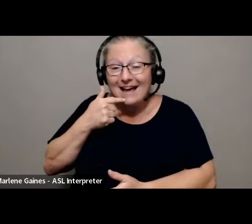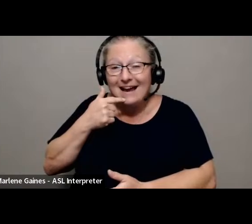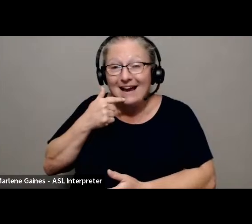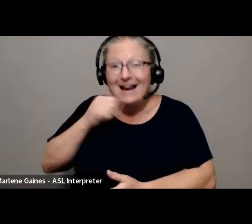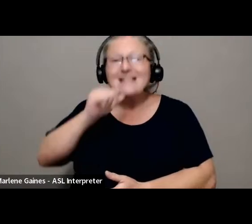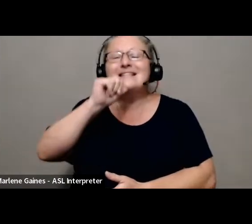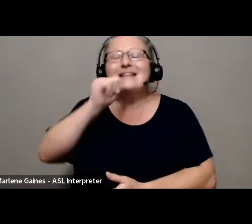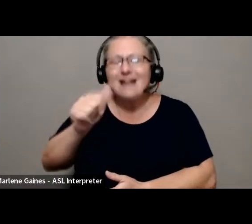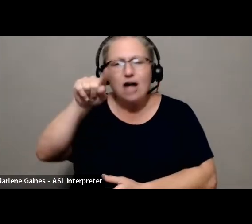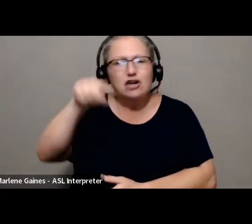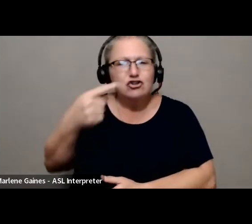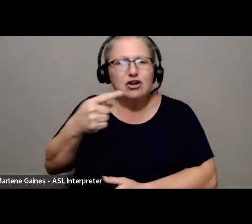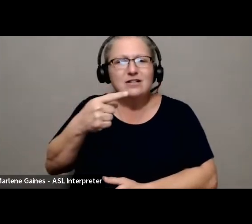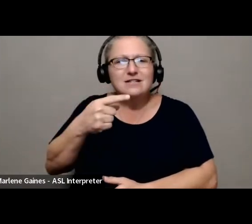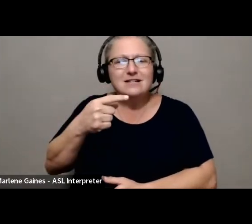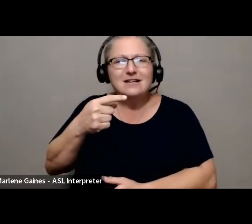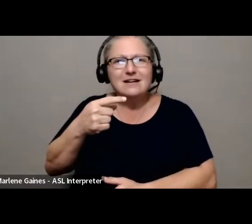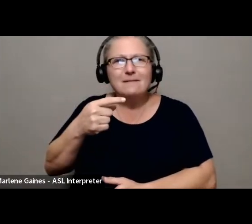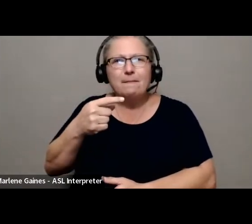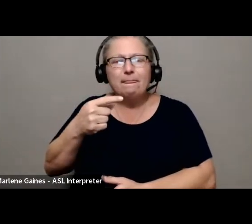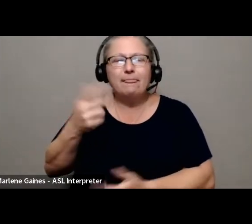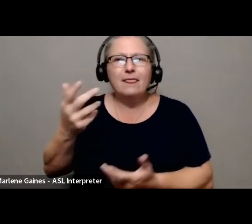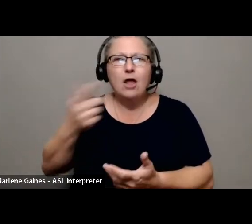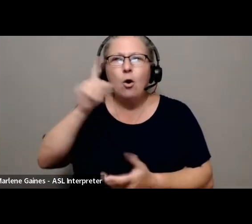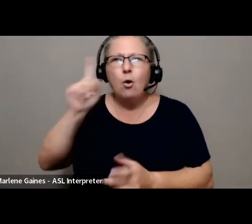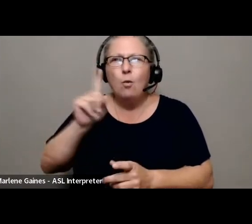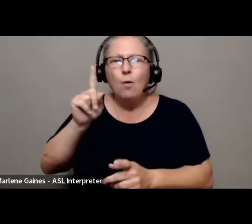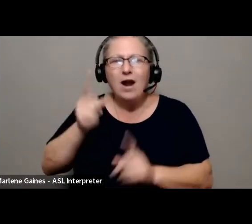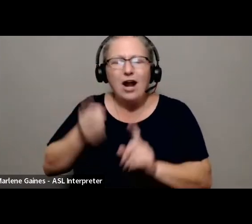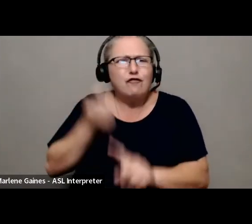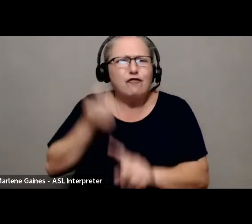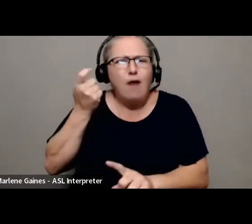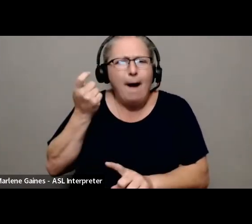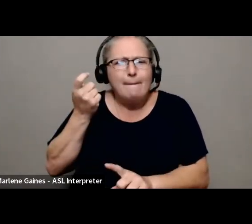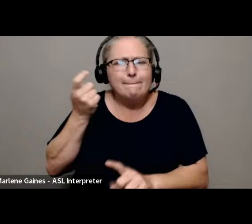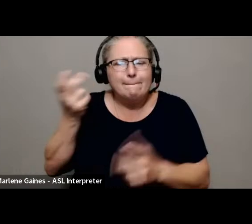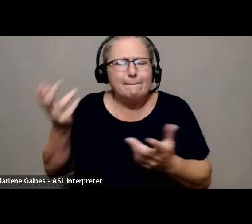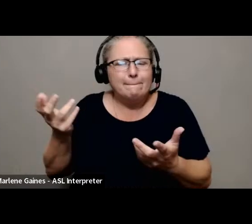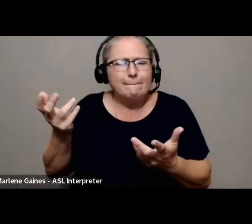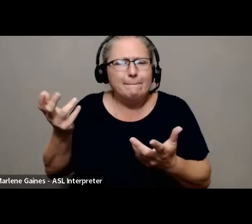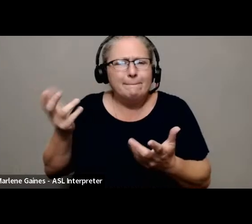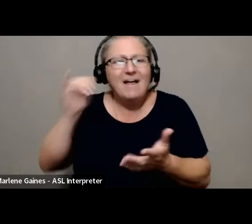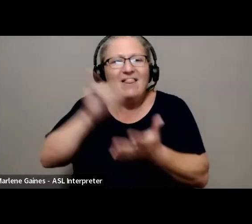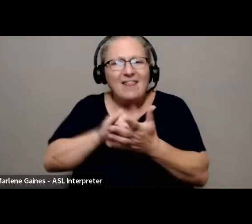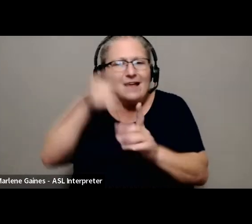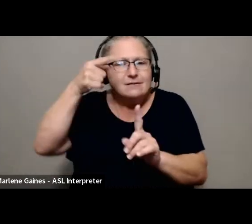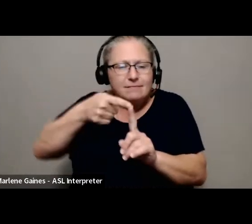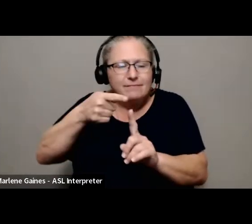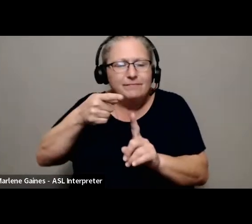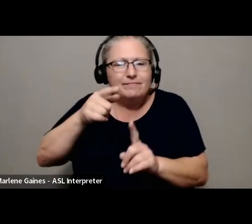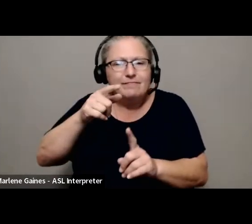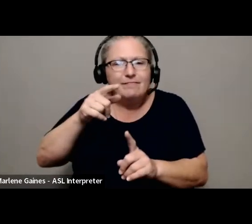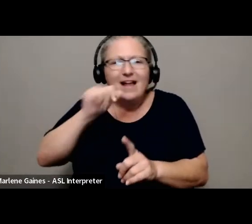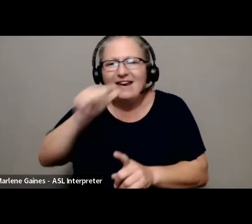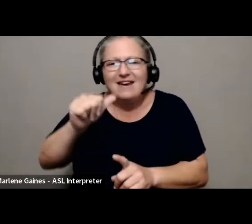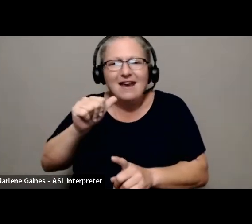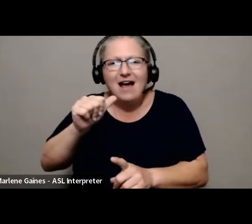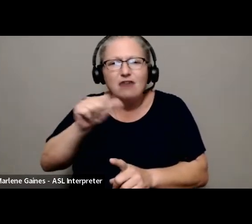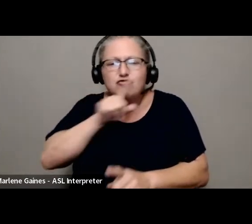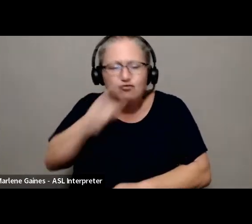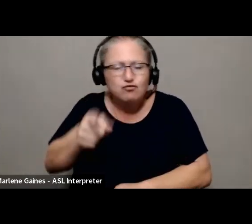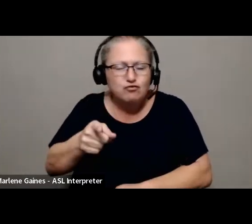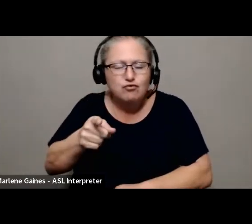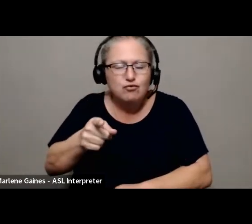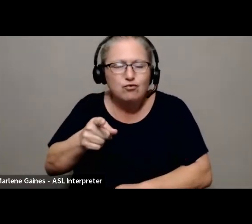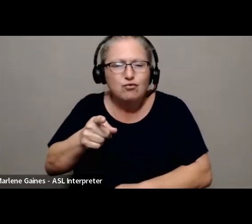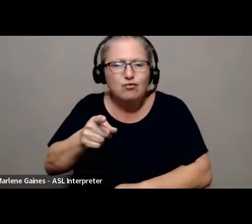it's not just but where did it come from? Like, that's the whole thing. That's not true.